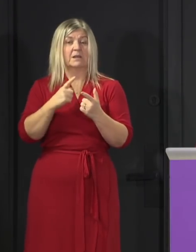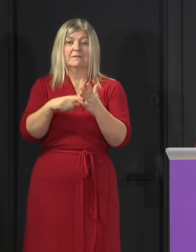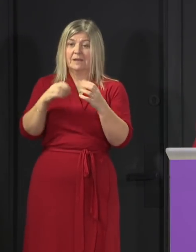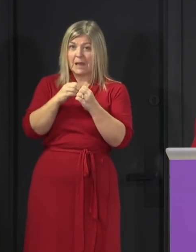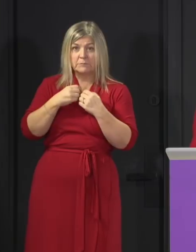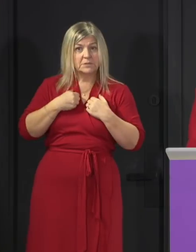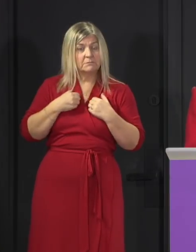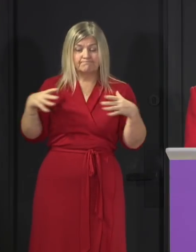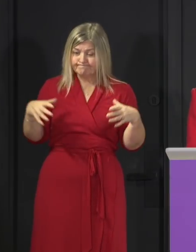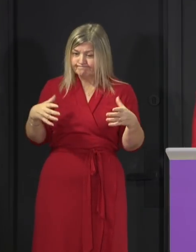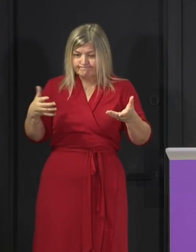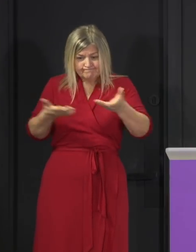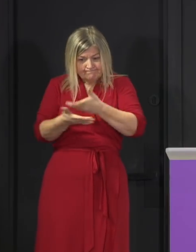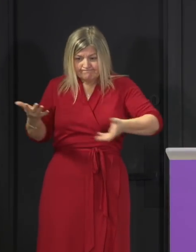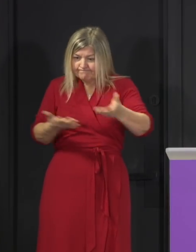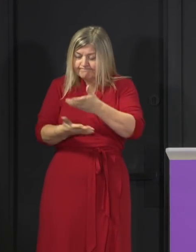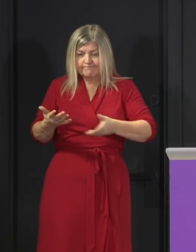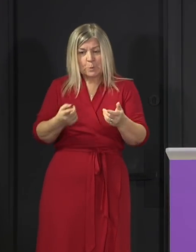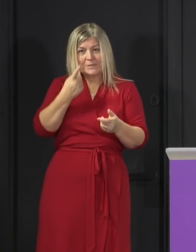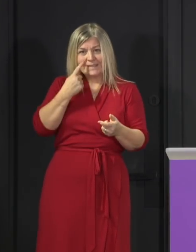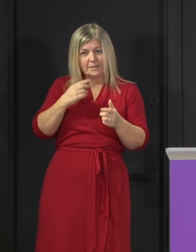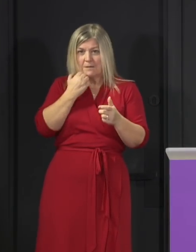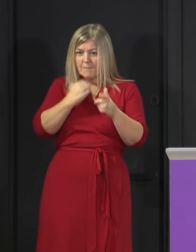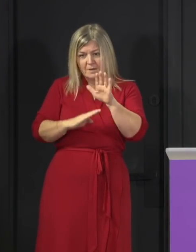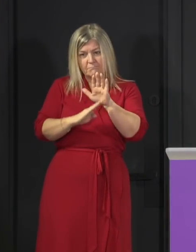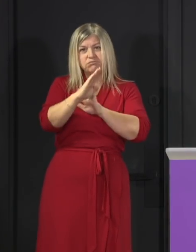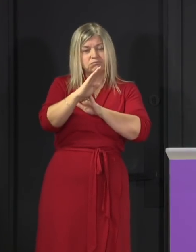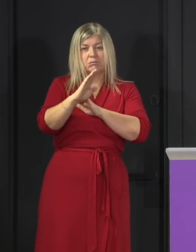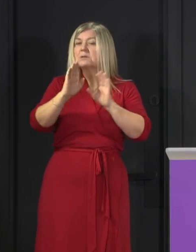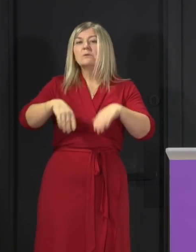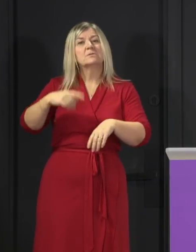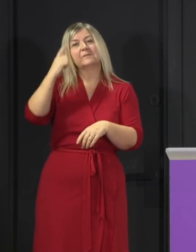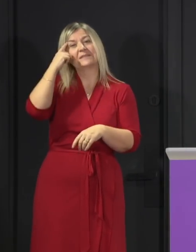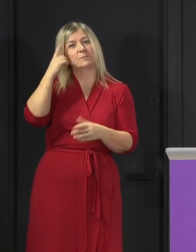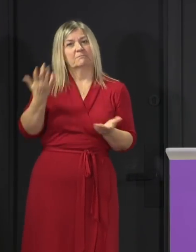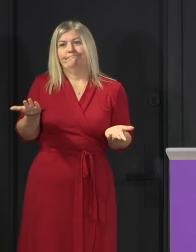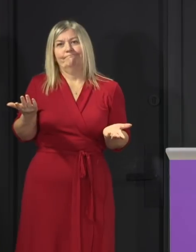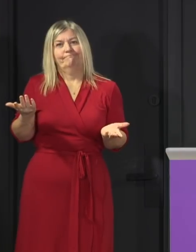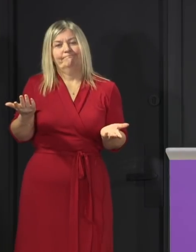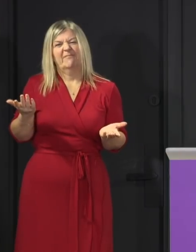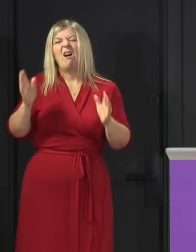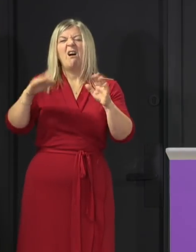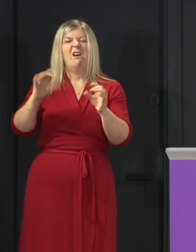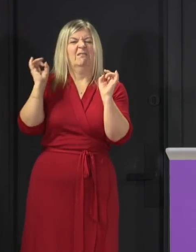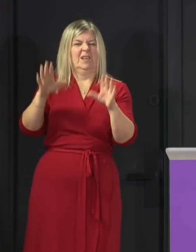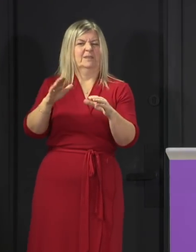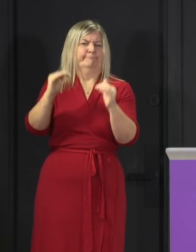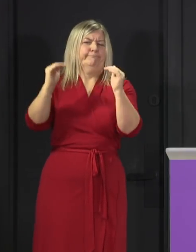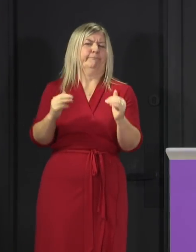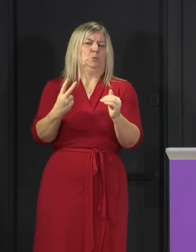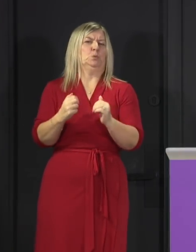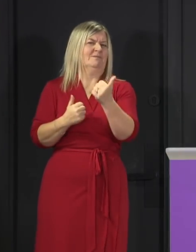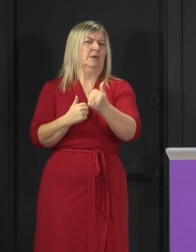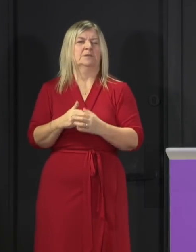to see that kind of increase, it would not be a sensible thing to do to ease restrictions. It would be like,